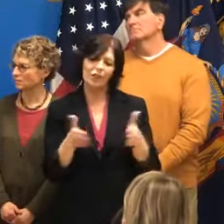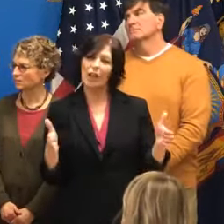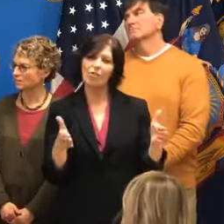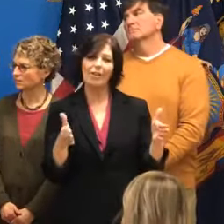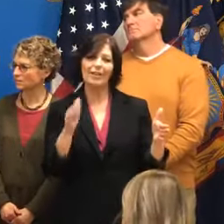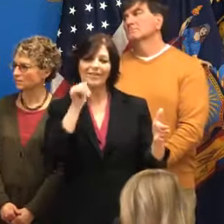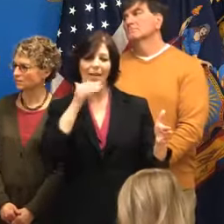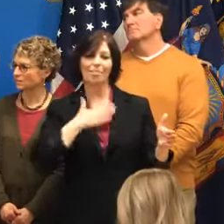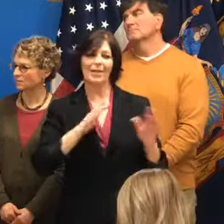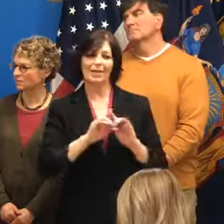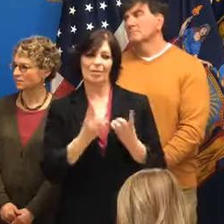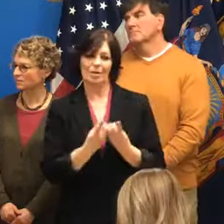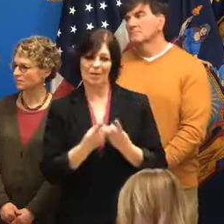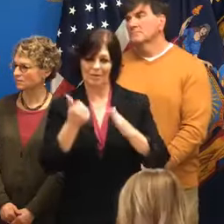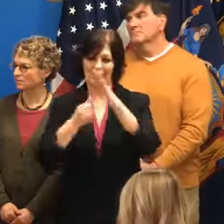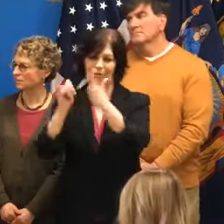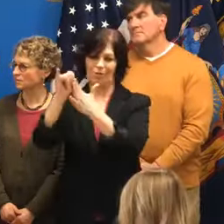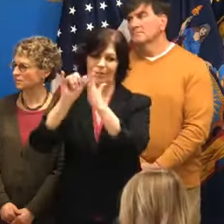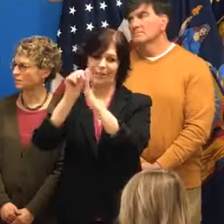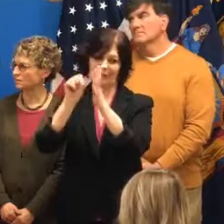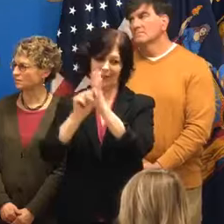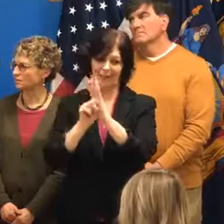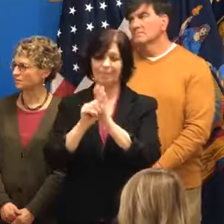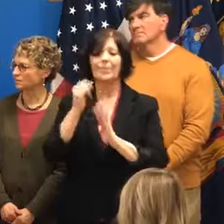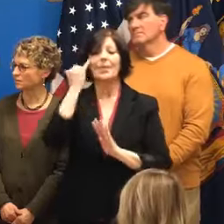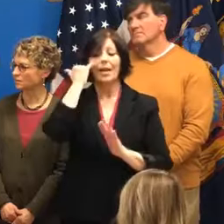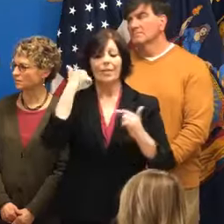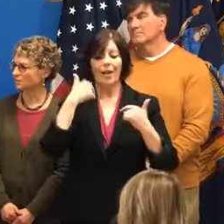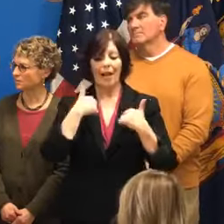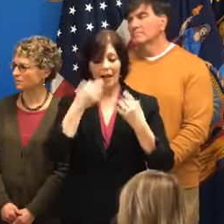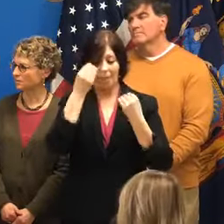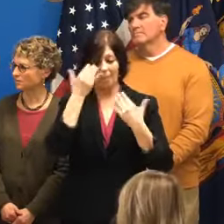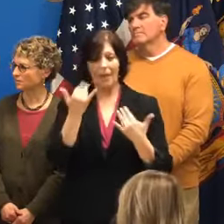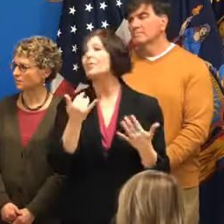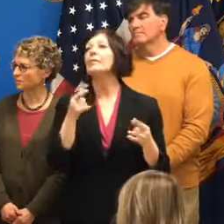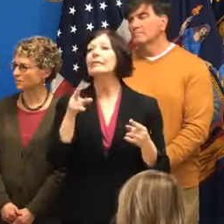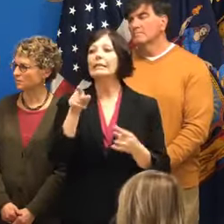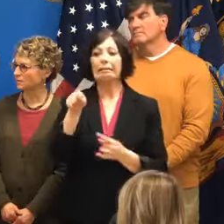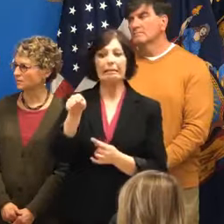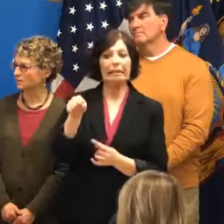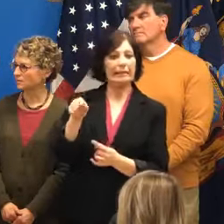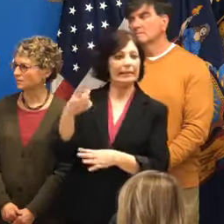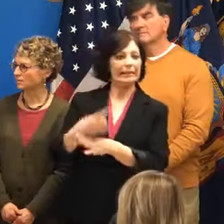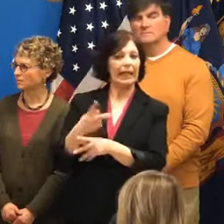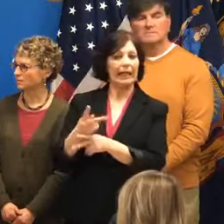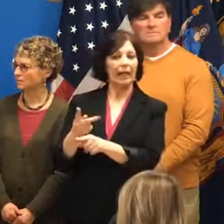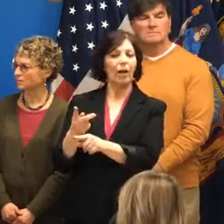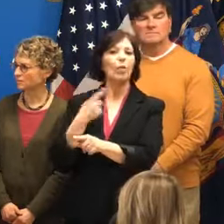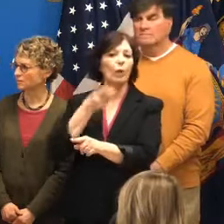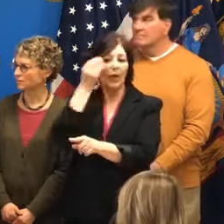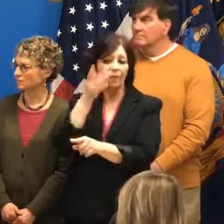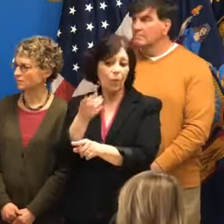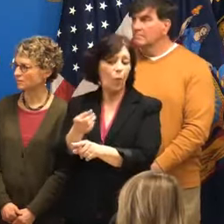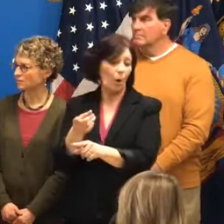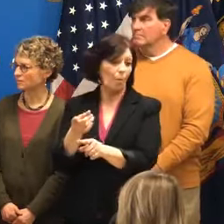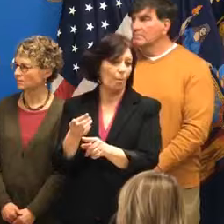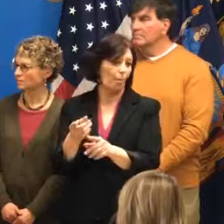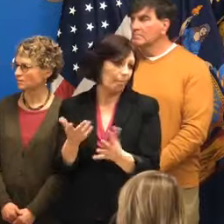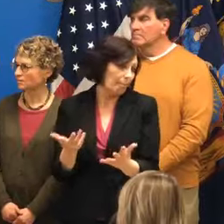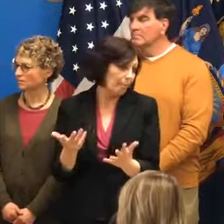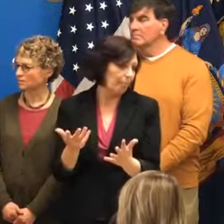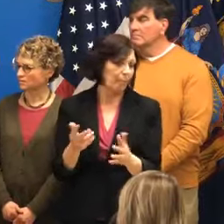the auspices of New York State. If we had information with regards to a particular daycare that we thought was appropriate, we would inform that daycare